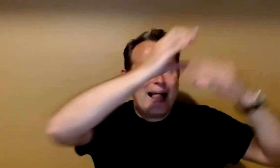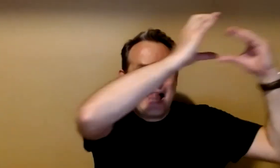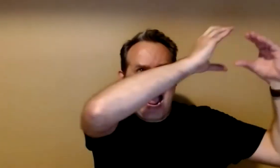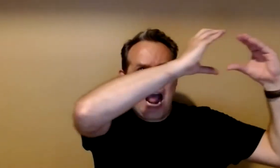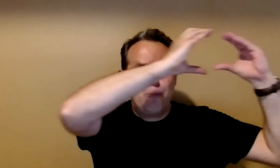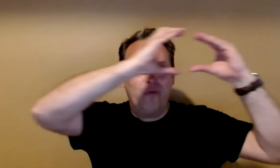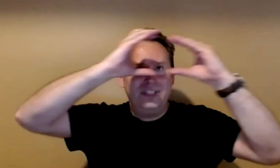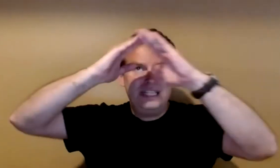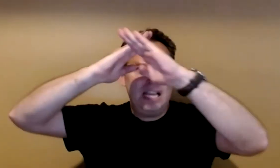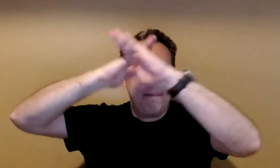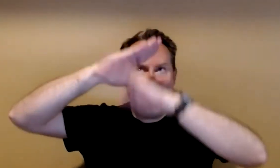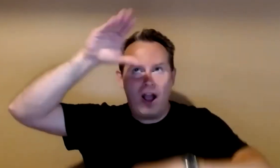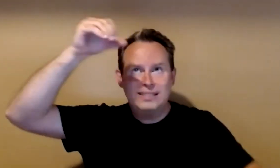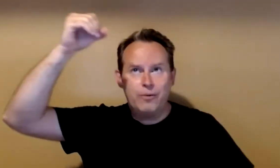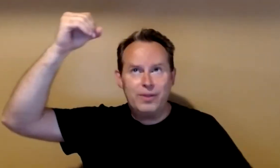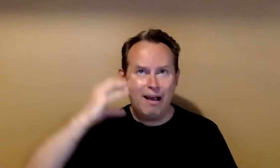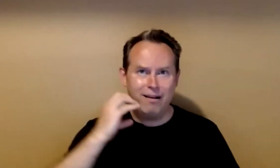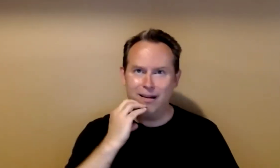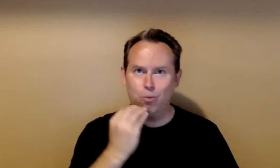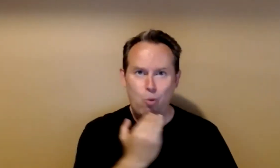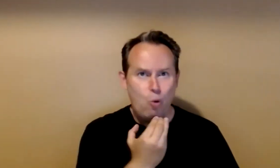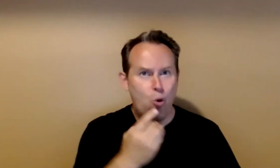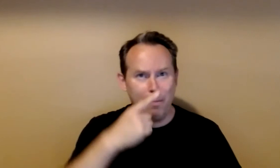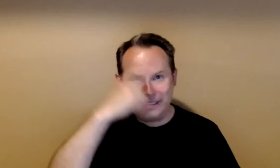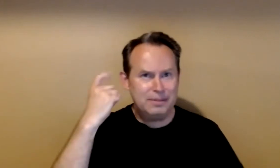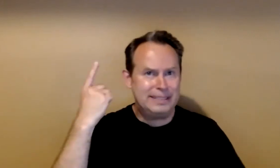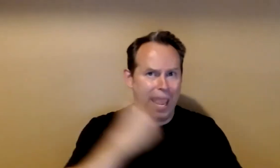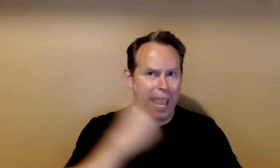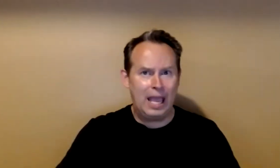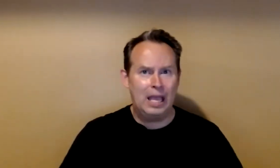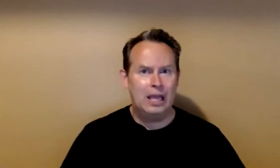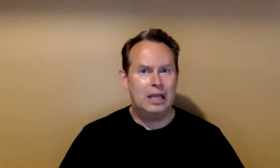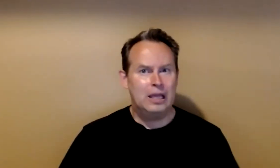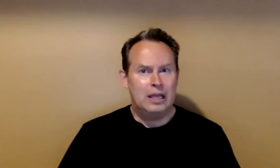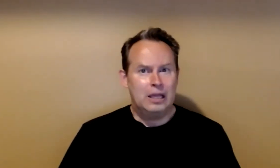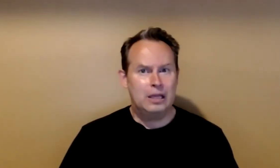But it's like when a cloud moves in and blots out the sun on a warm summer's day.